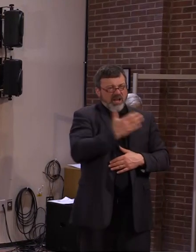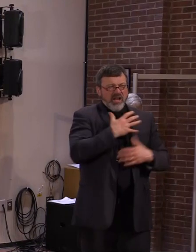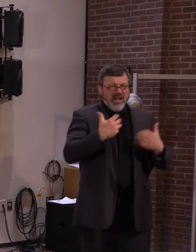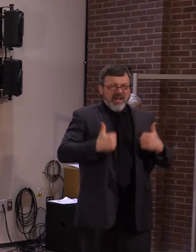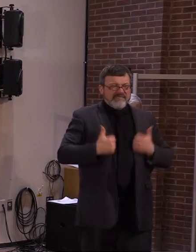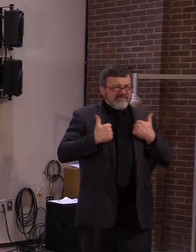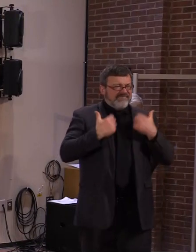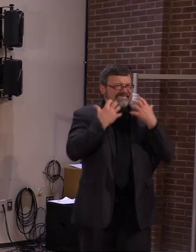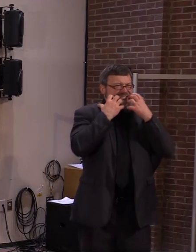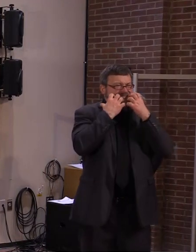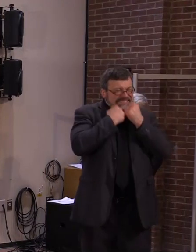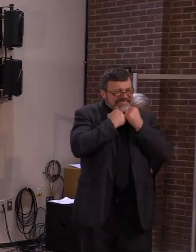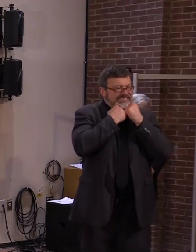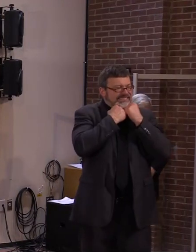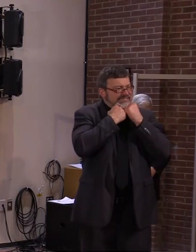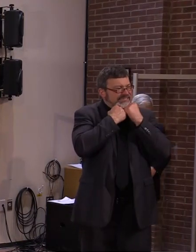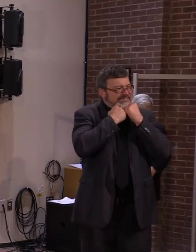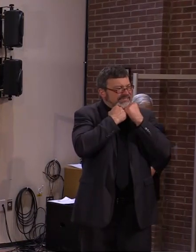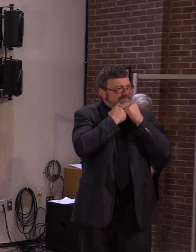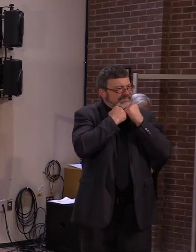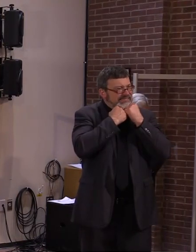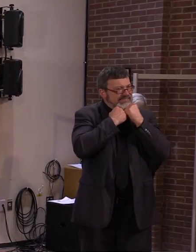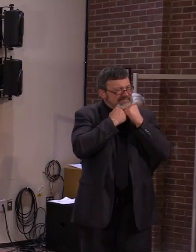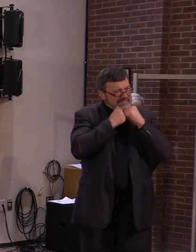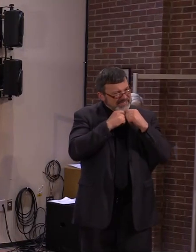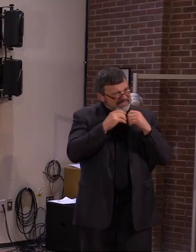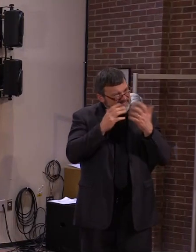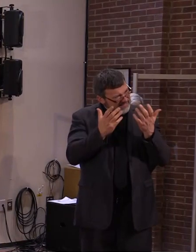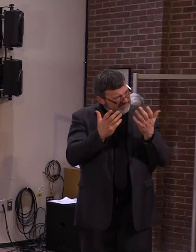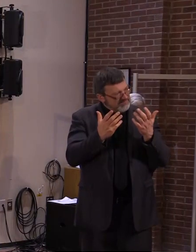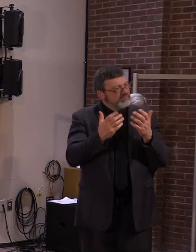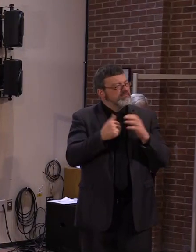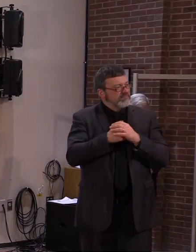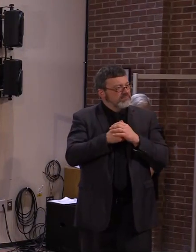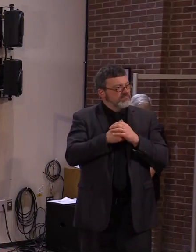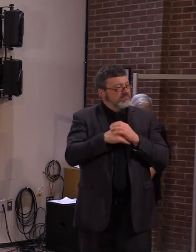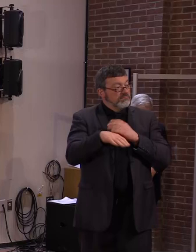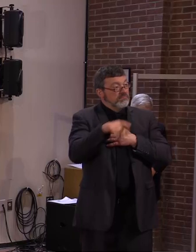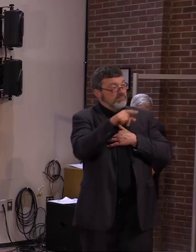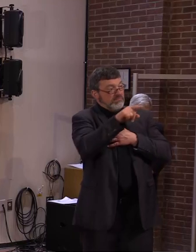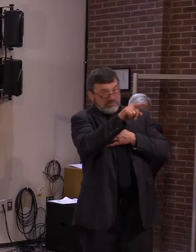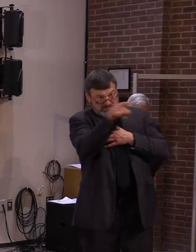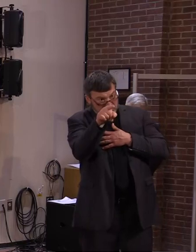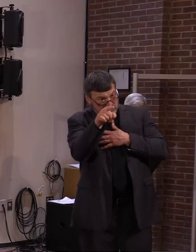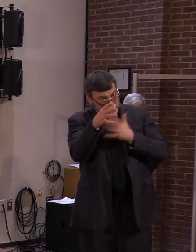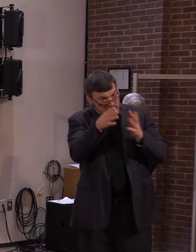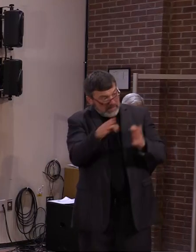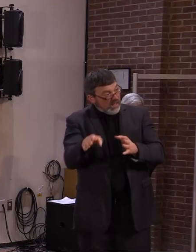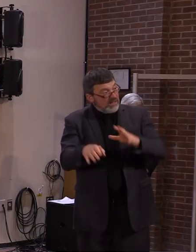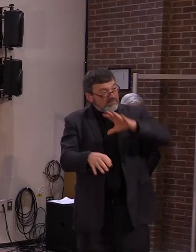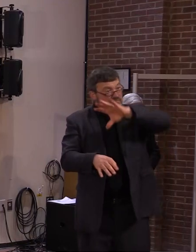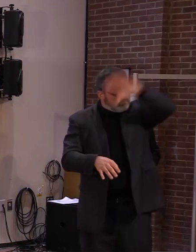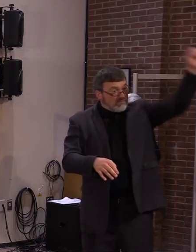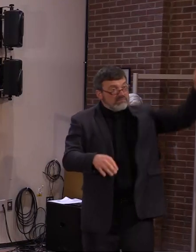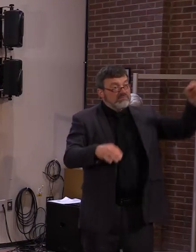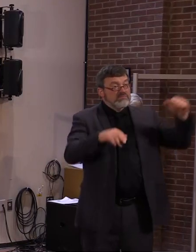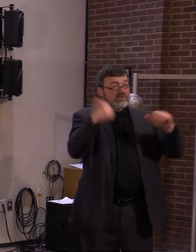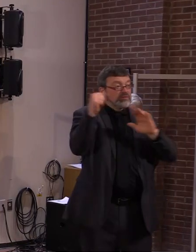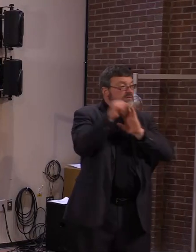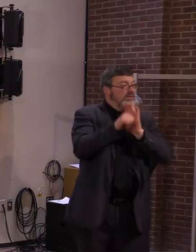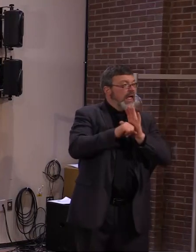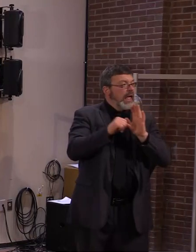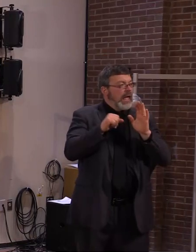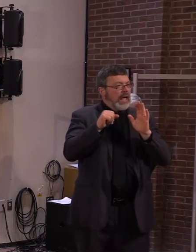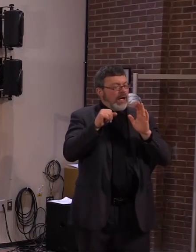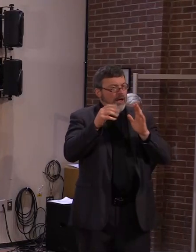now. So every time you make plans that involve getting together with others, I want you to think of the